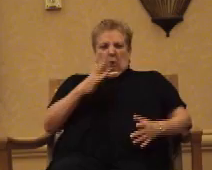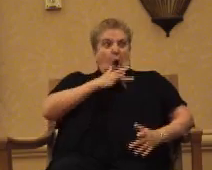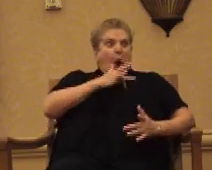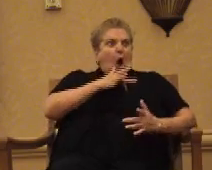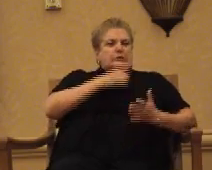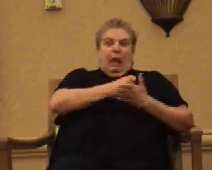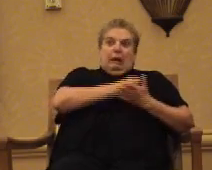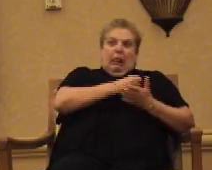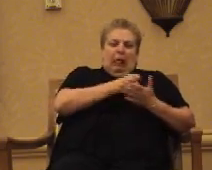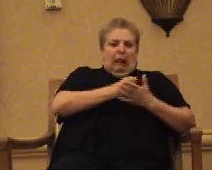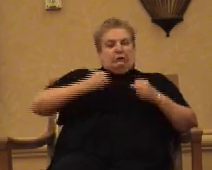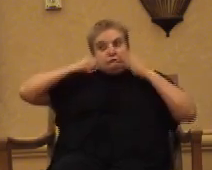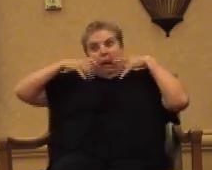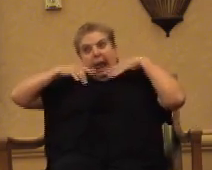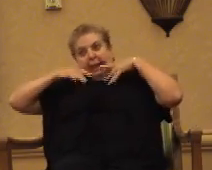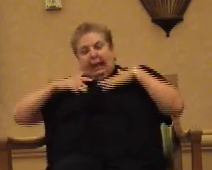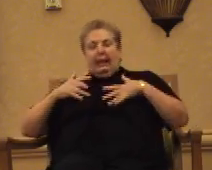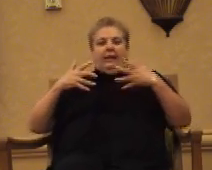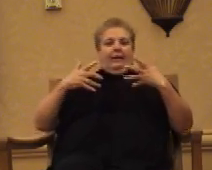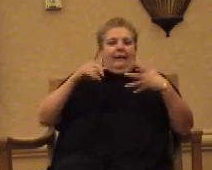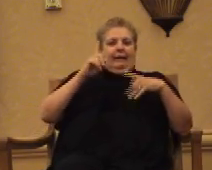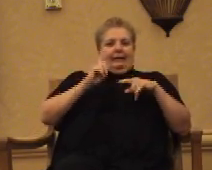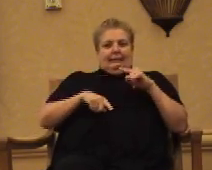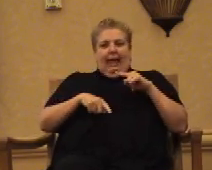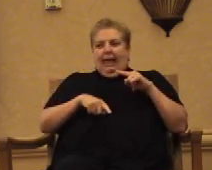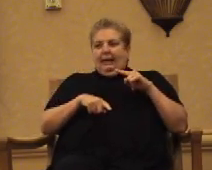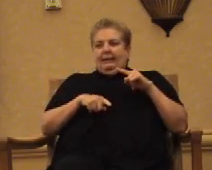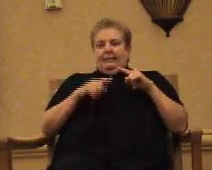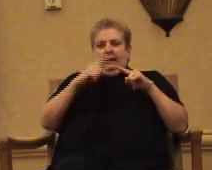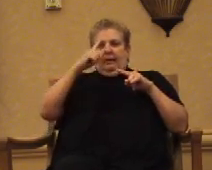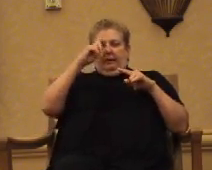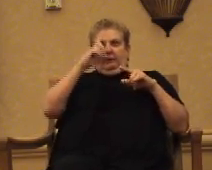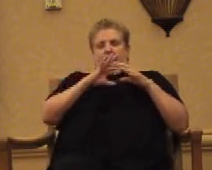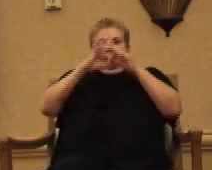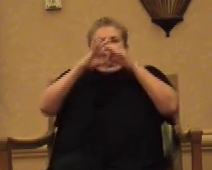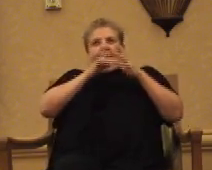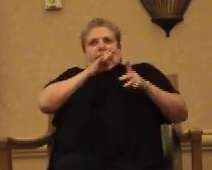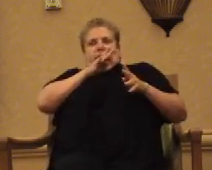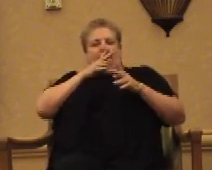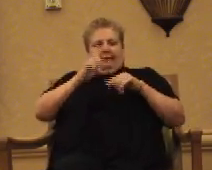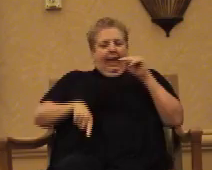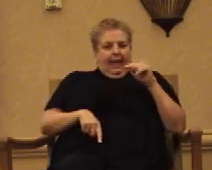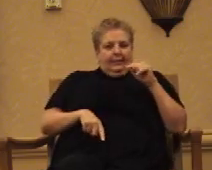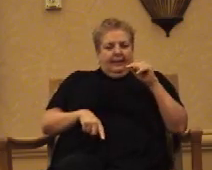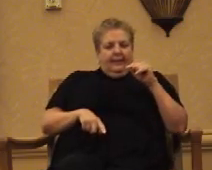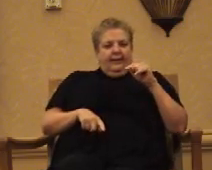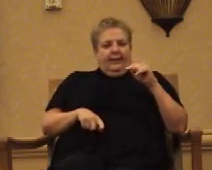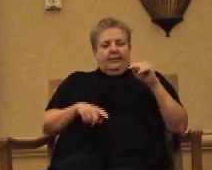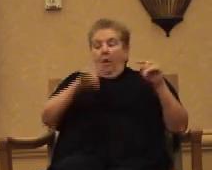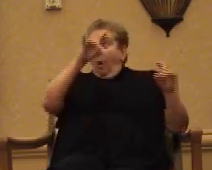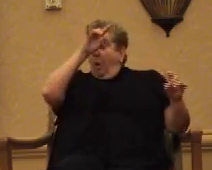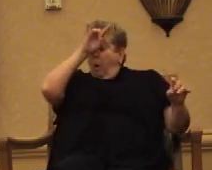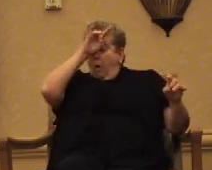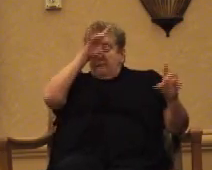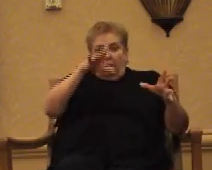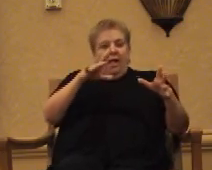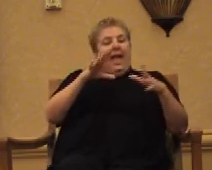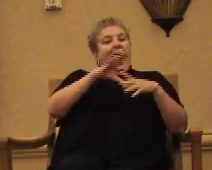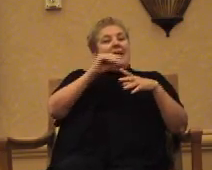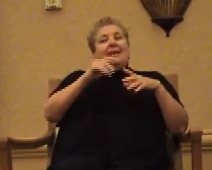sweating, you can't engage your brain. It's just awful. And he was really kind, but I